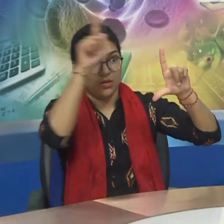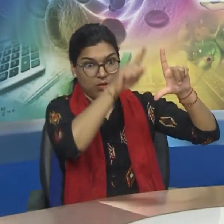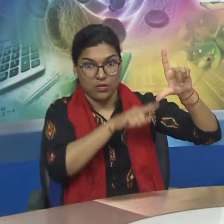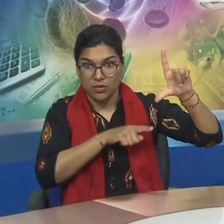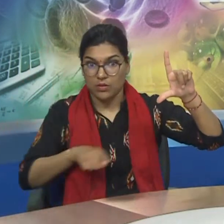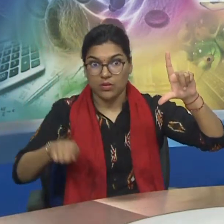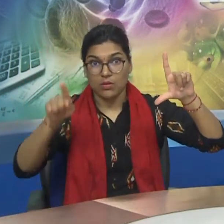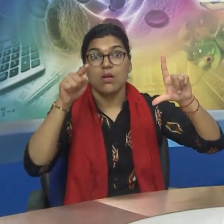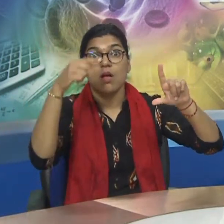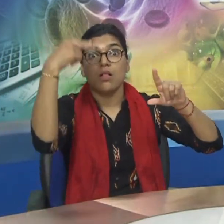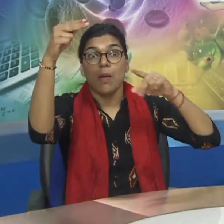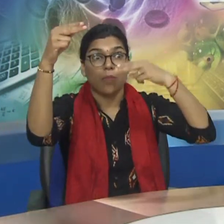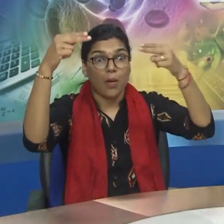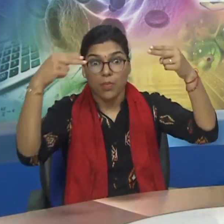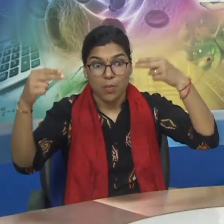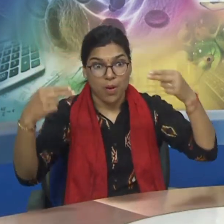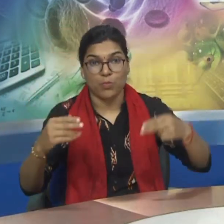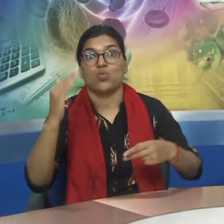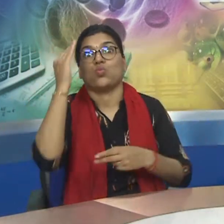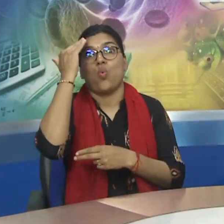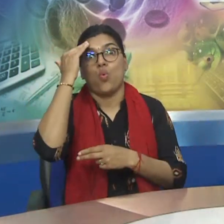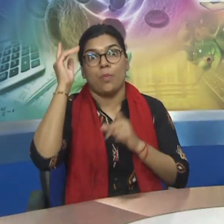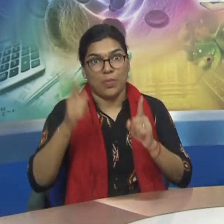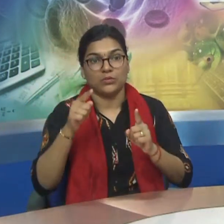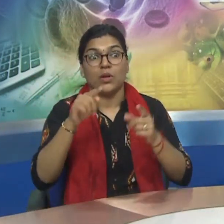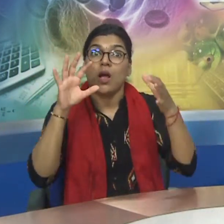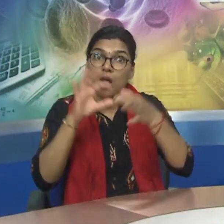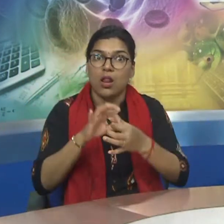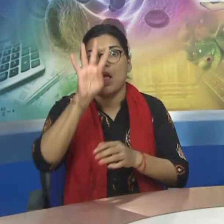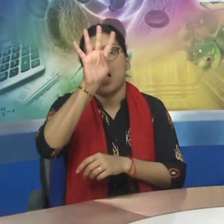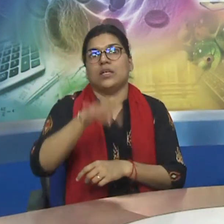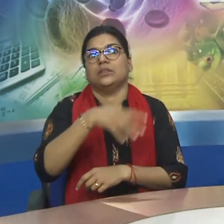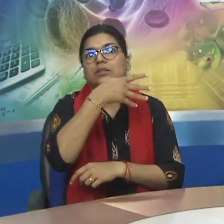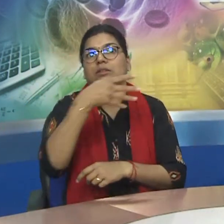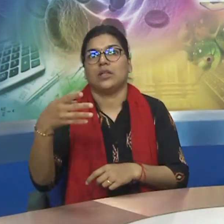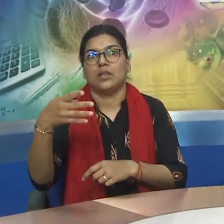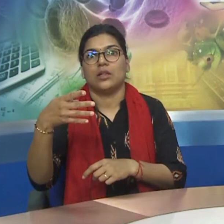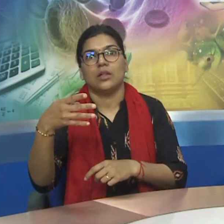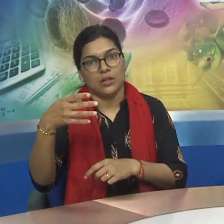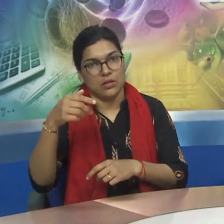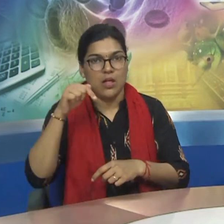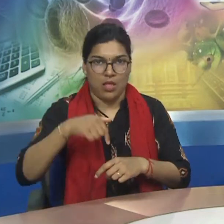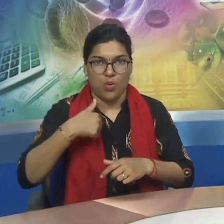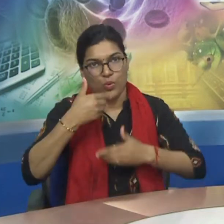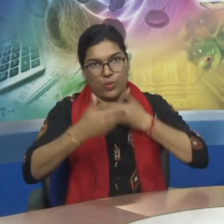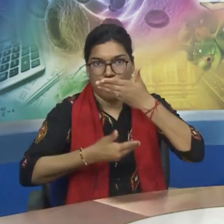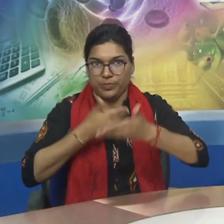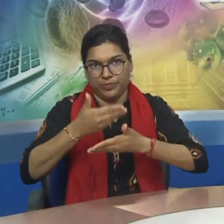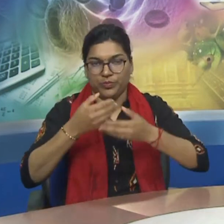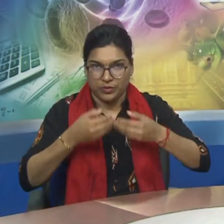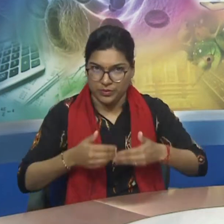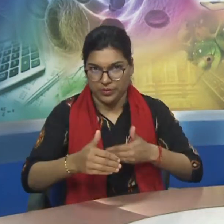So when that will be opened, you will see the similar screen which you can see here.